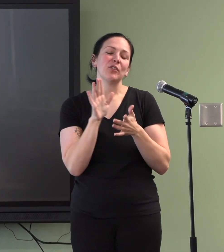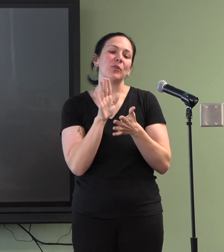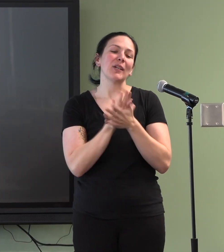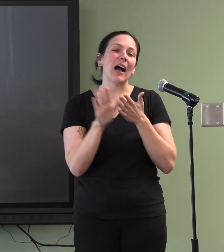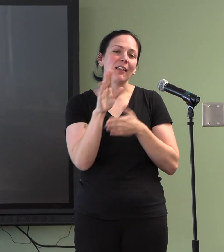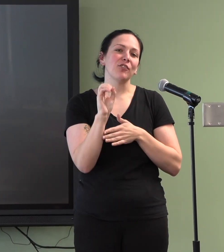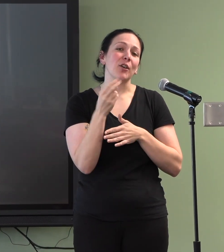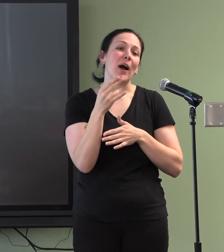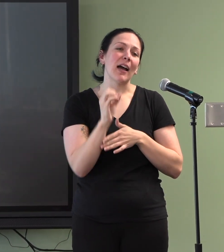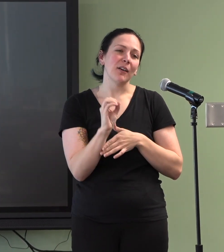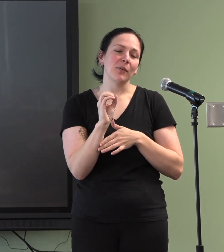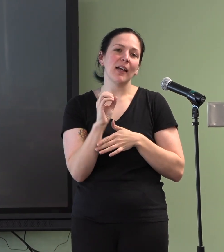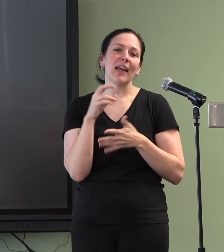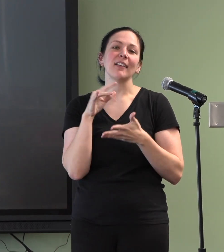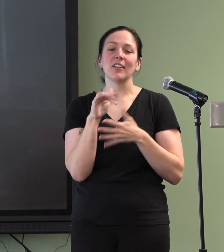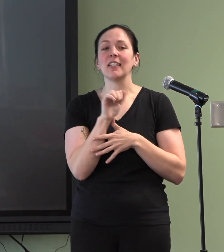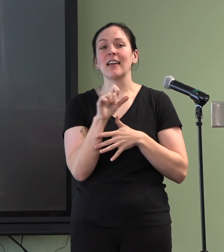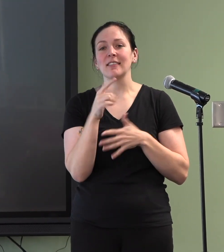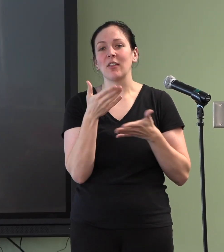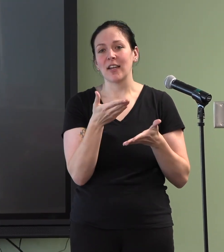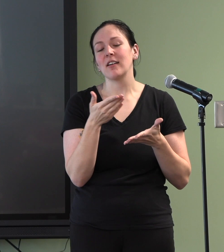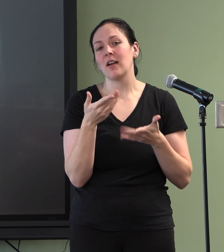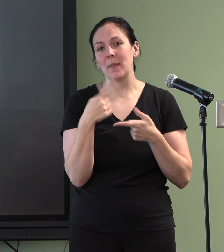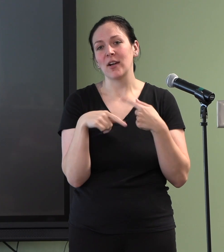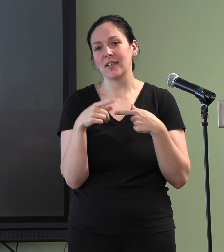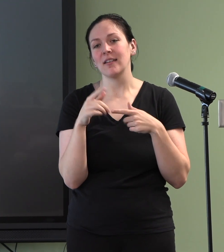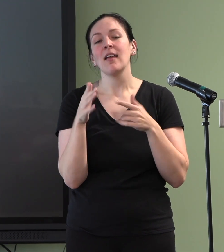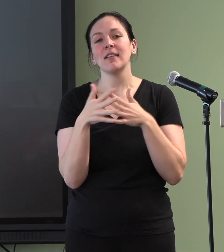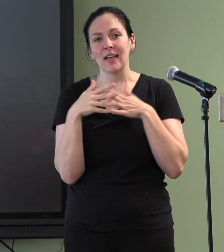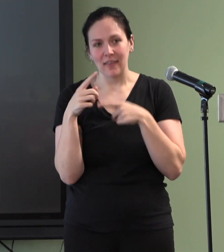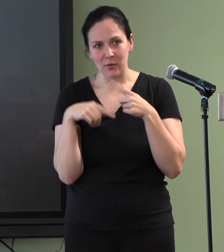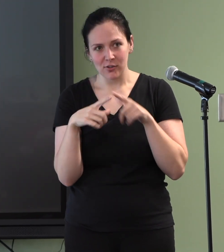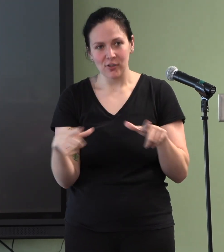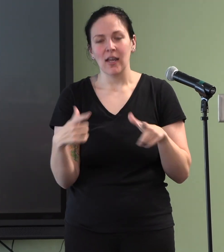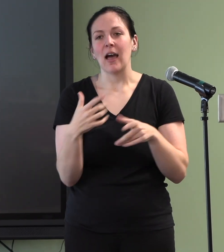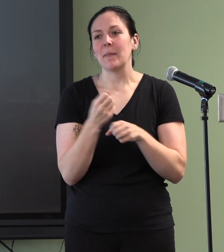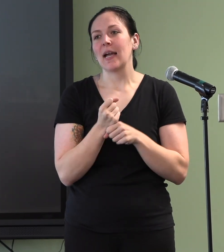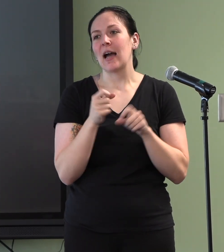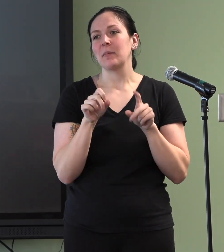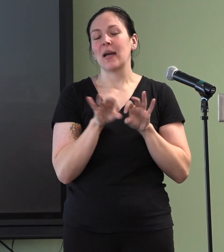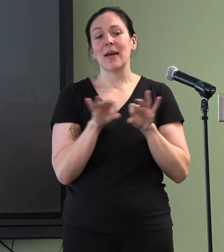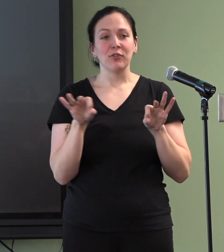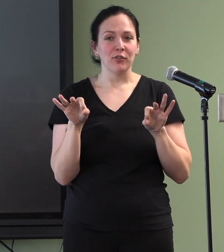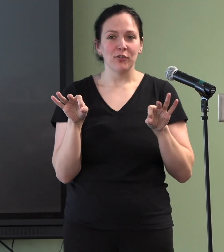to college in Ohio, and I studied ASL there, American Sign Language. I got my bachelor's